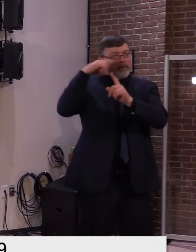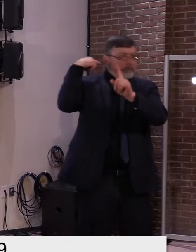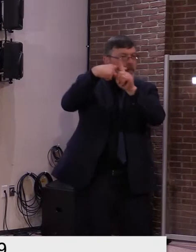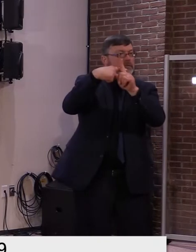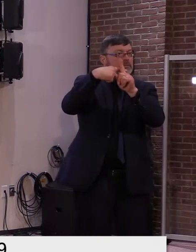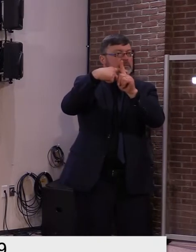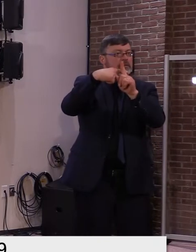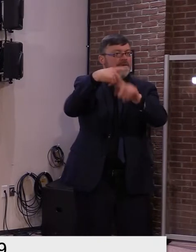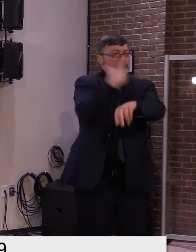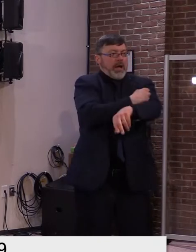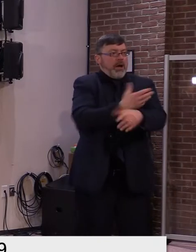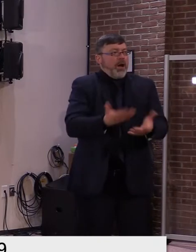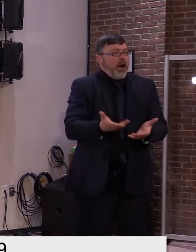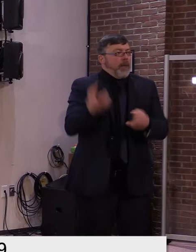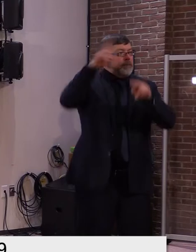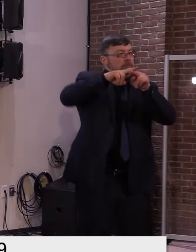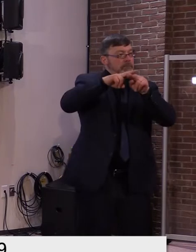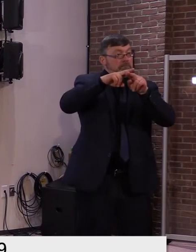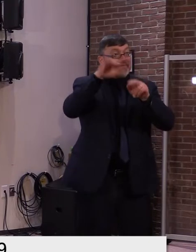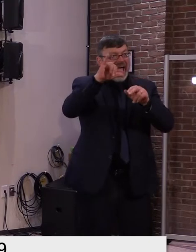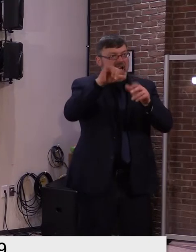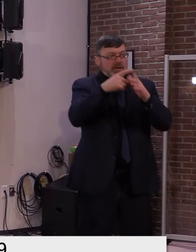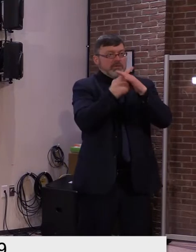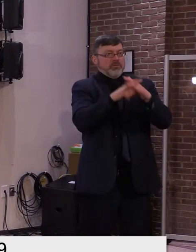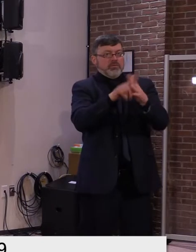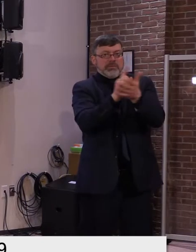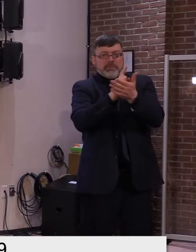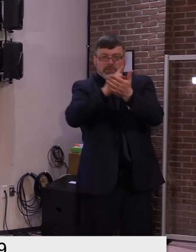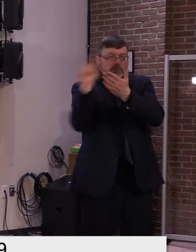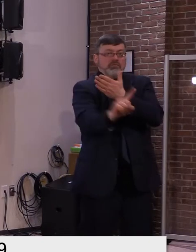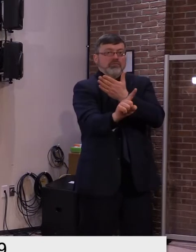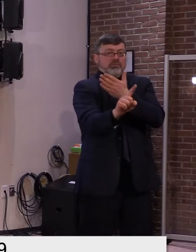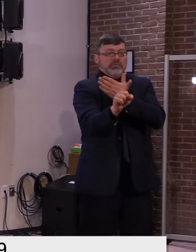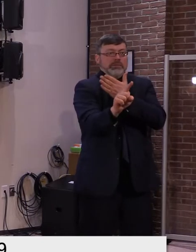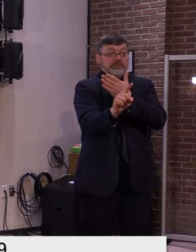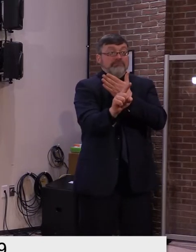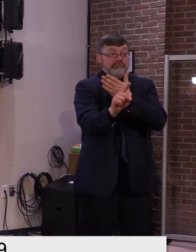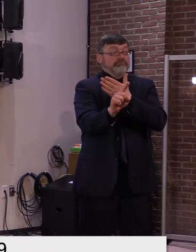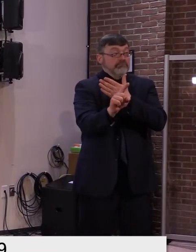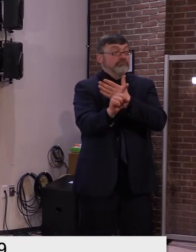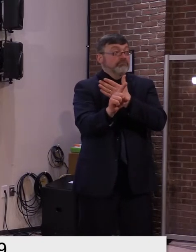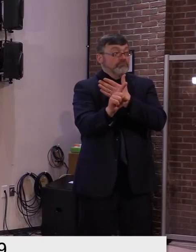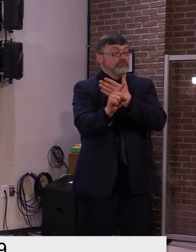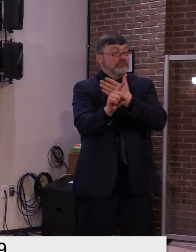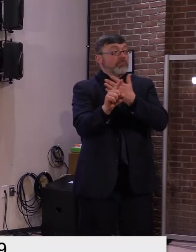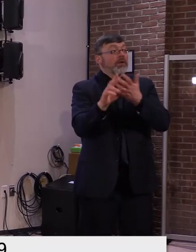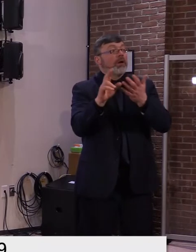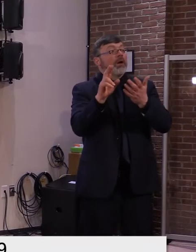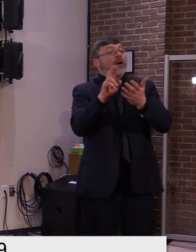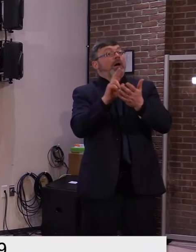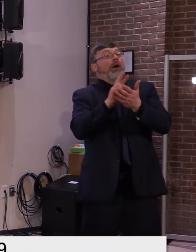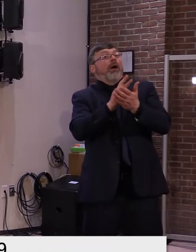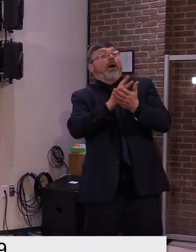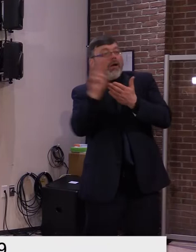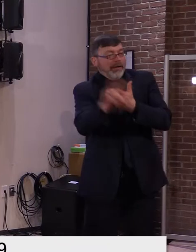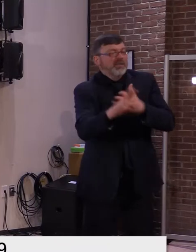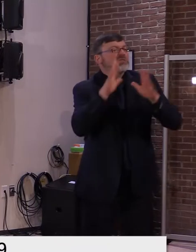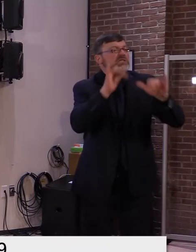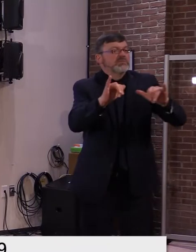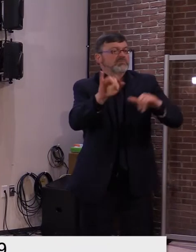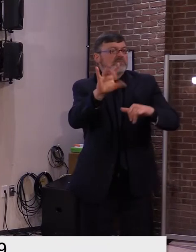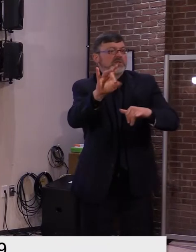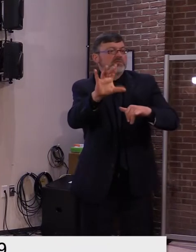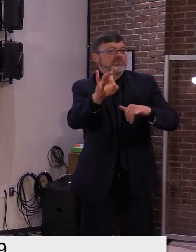flat. The good news here is it won't be a decrease. But beginning the week of March